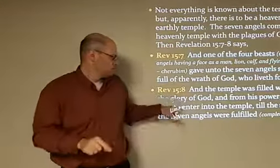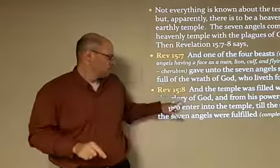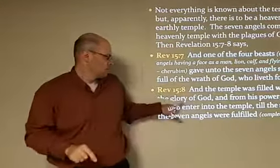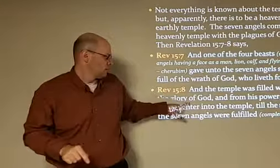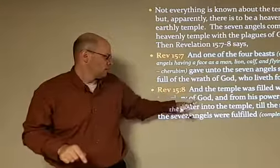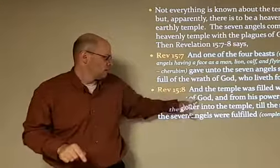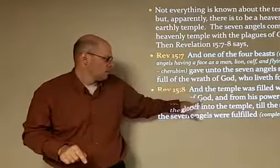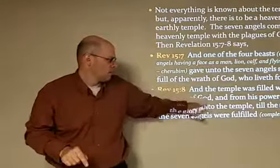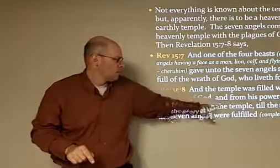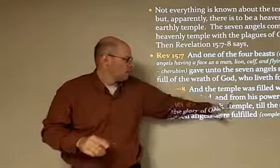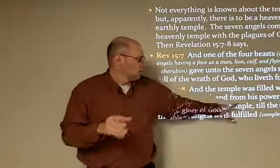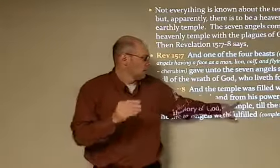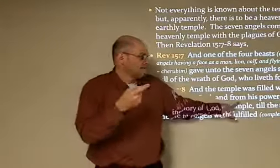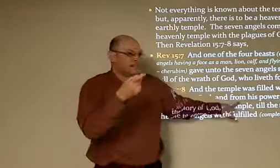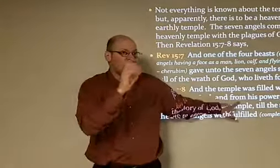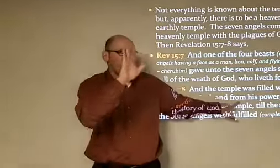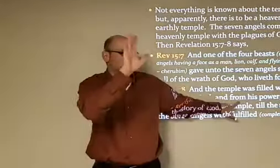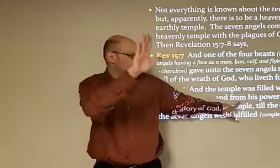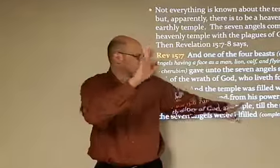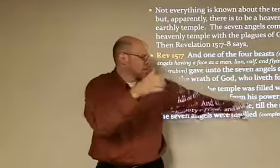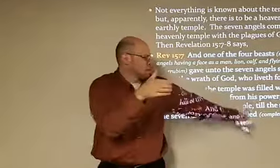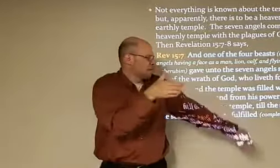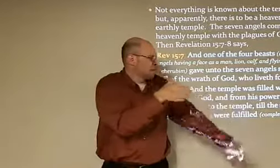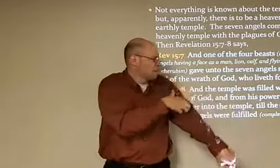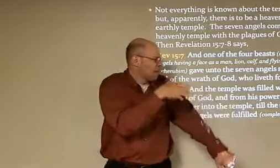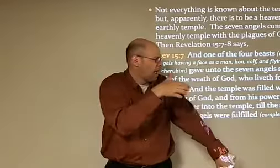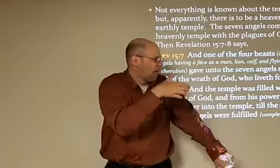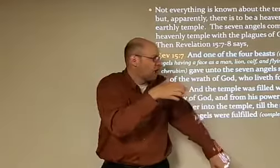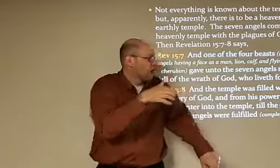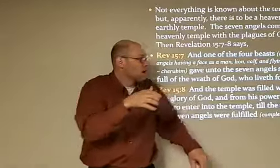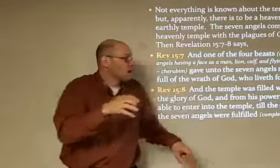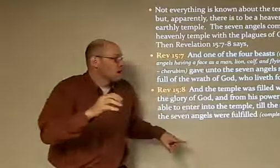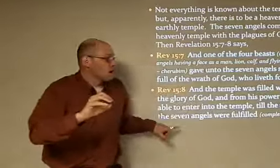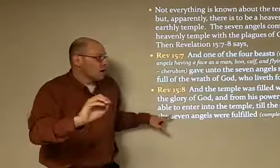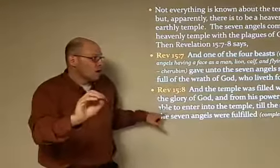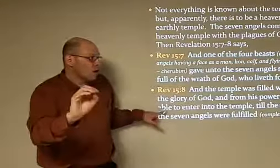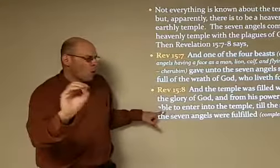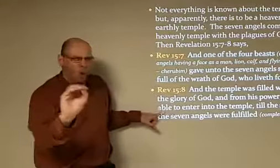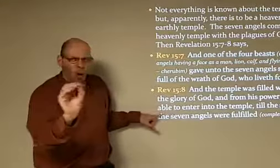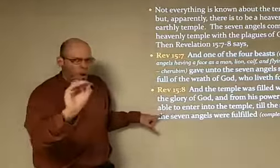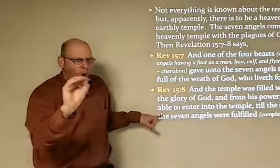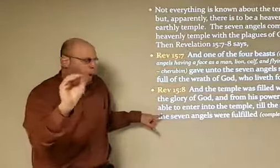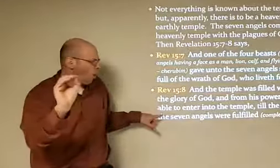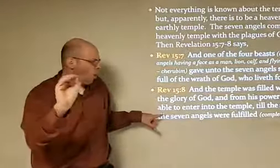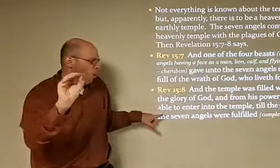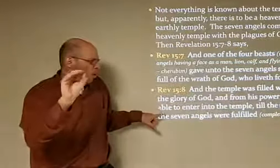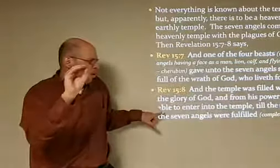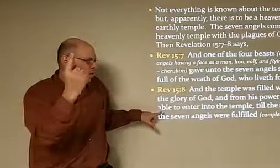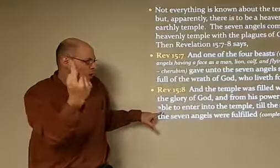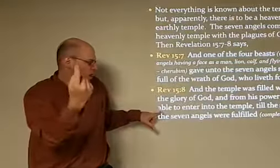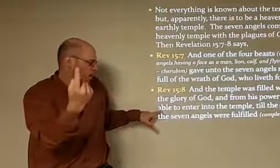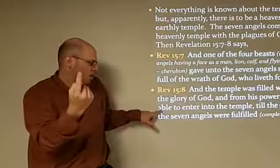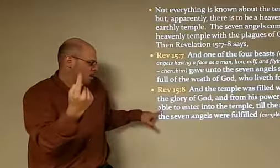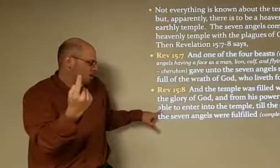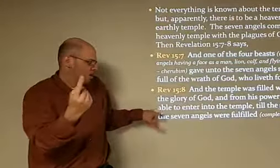It's God. It says the temple was filled with smoke from the glory of God and from his power. And no man